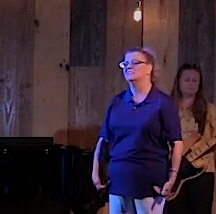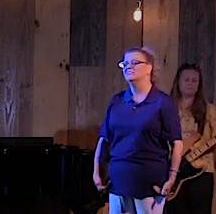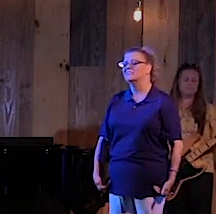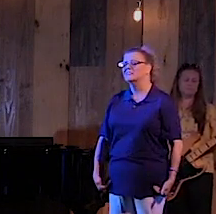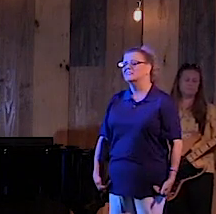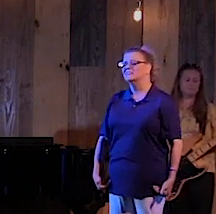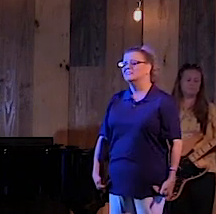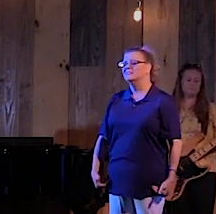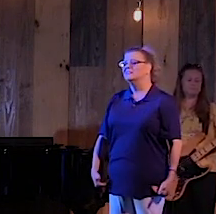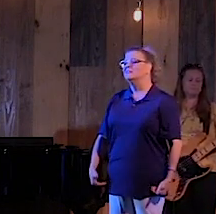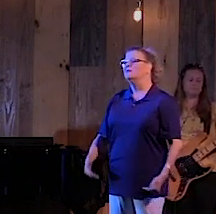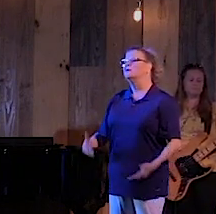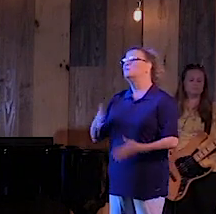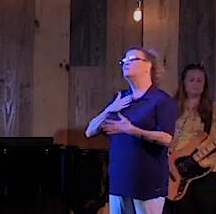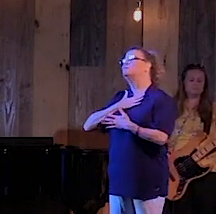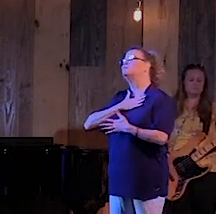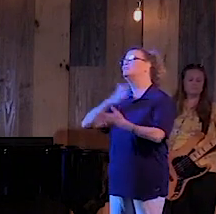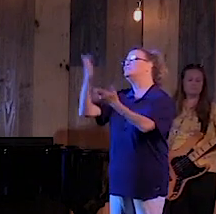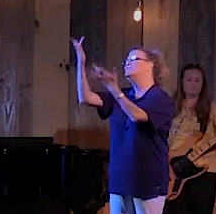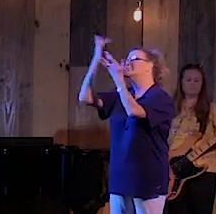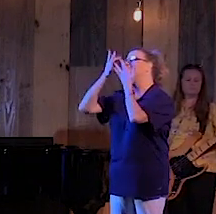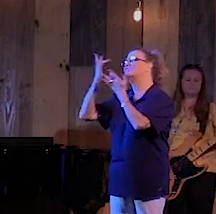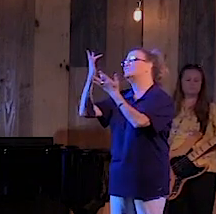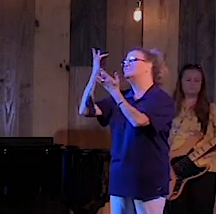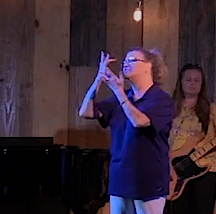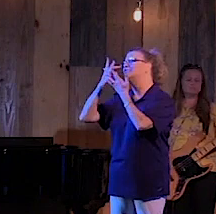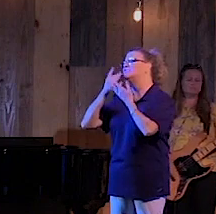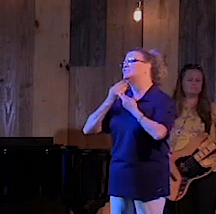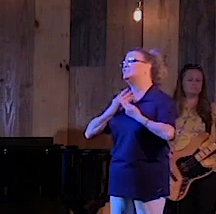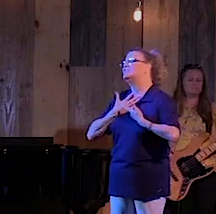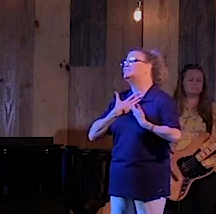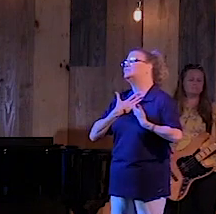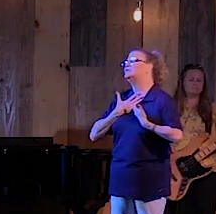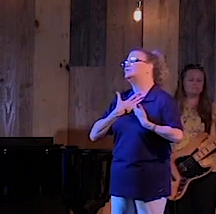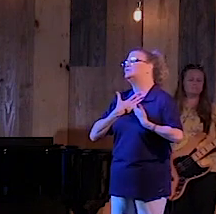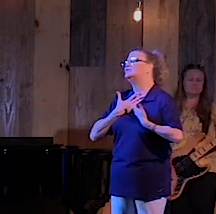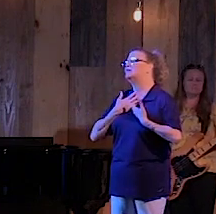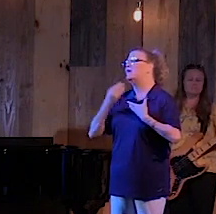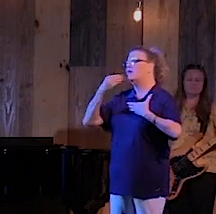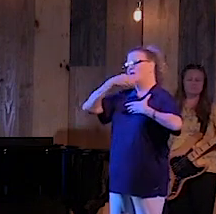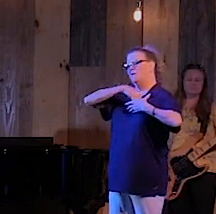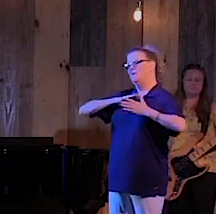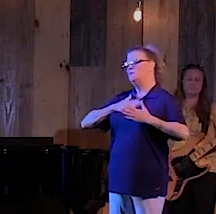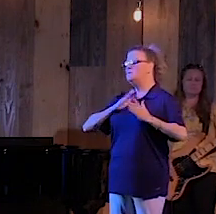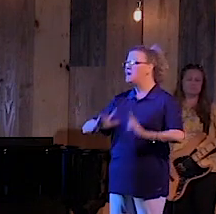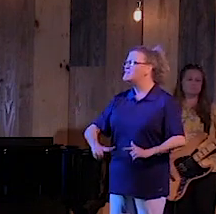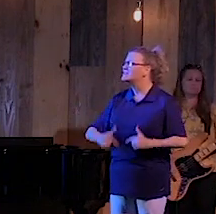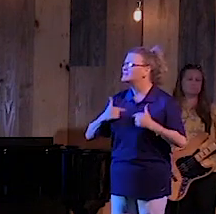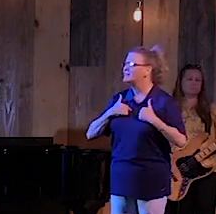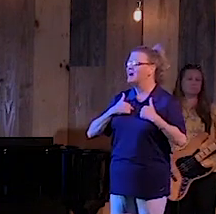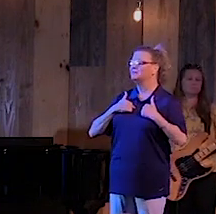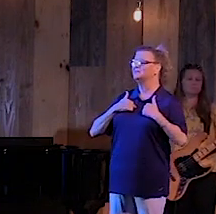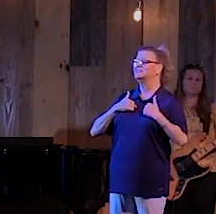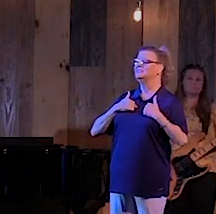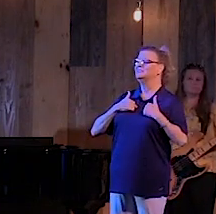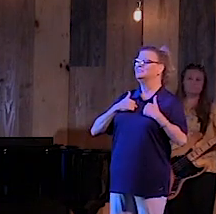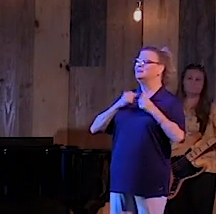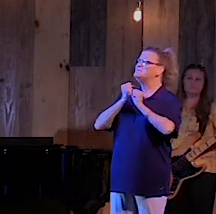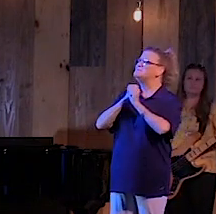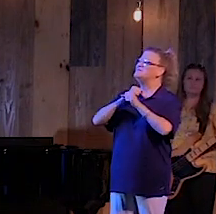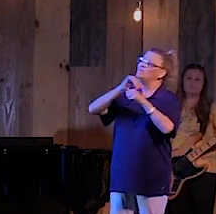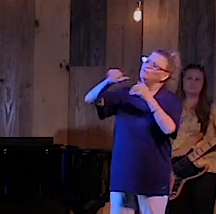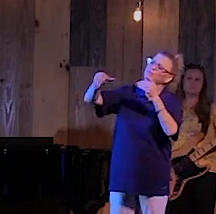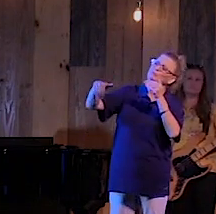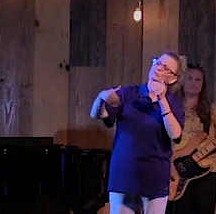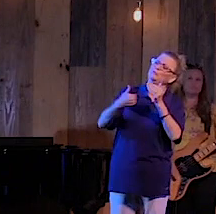Would you have mercy on me? Would you come into my life and make me new?